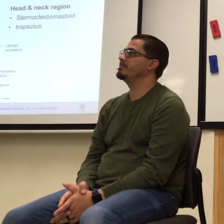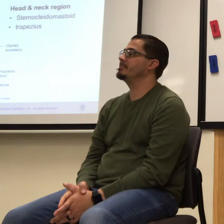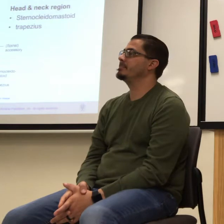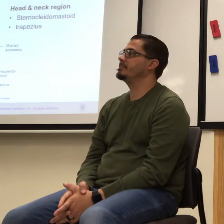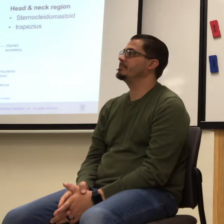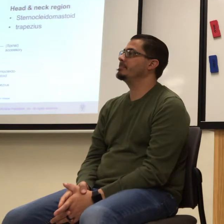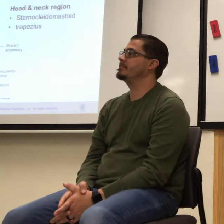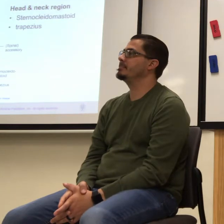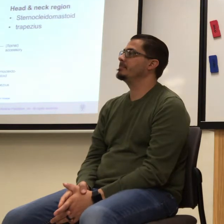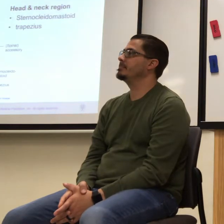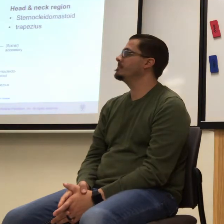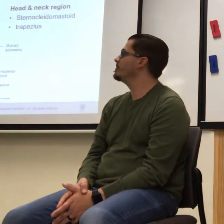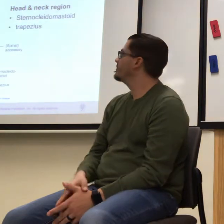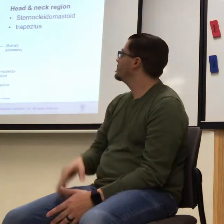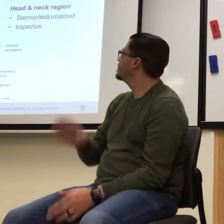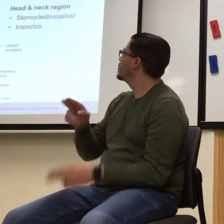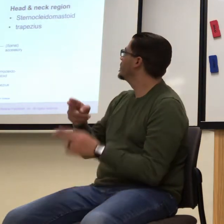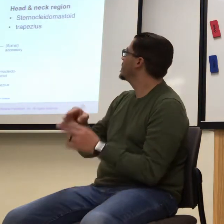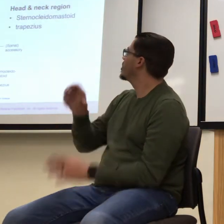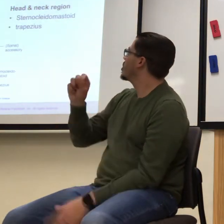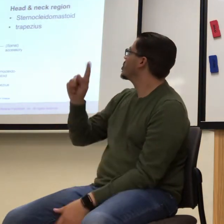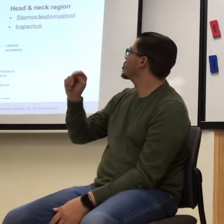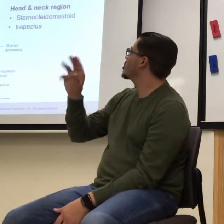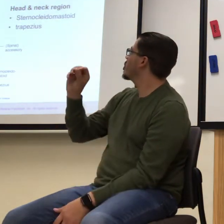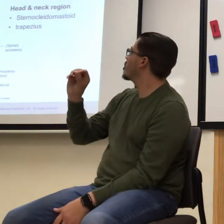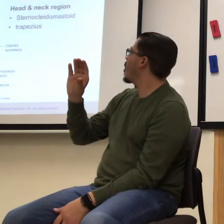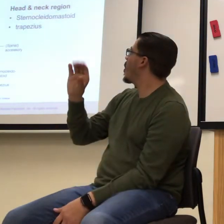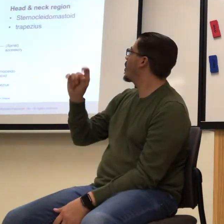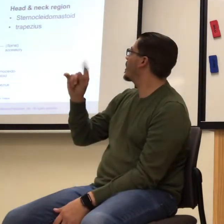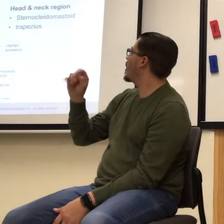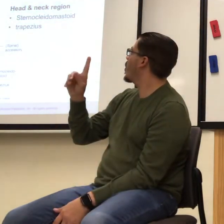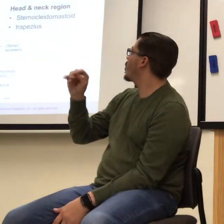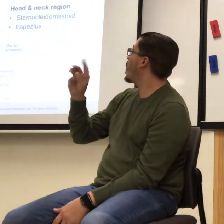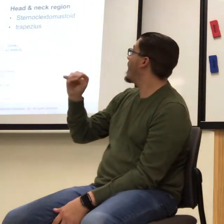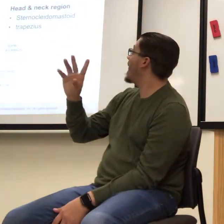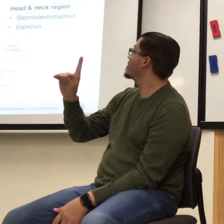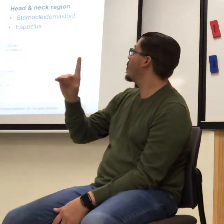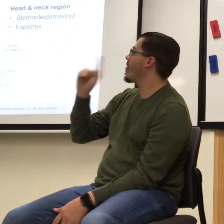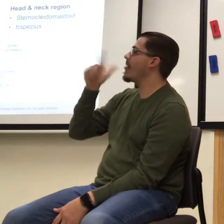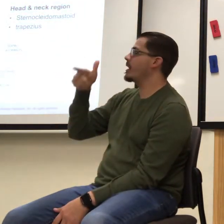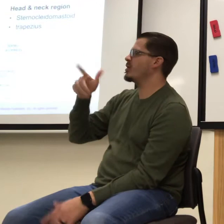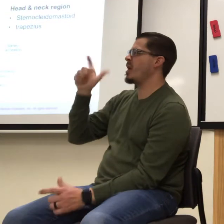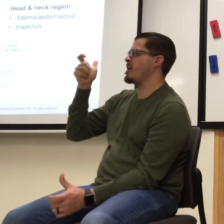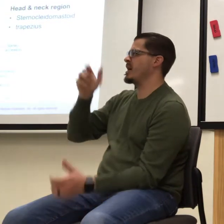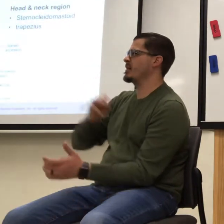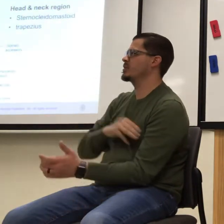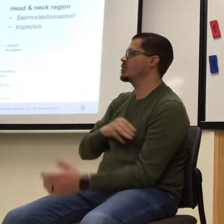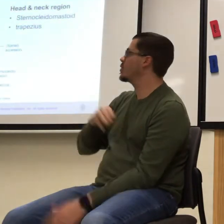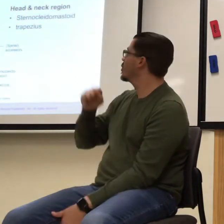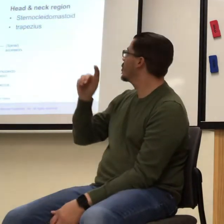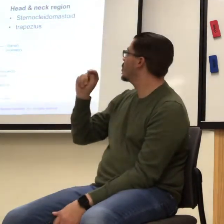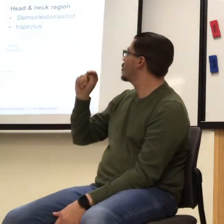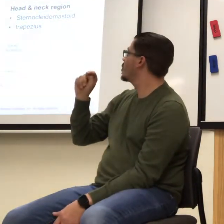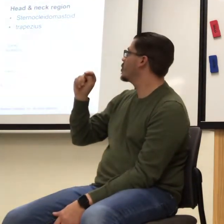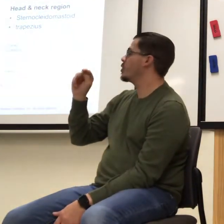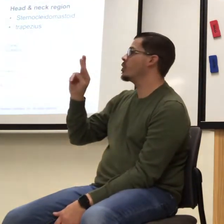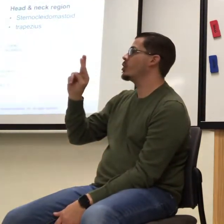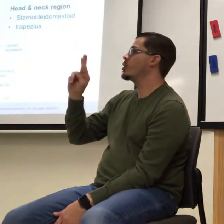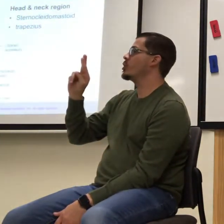I'll teach the sternocleidomastoid later. It's a big neck muscle, but the muscle I taught for this unit was trapezius.